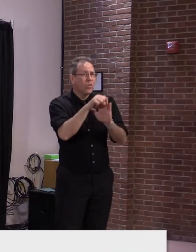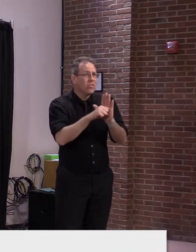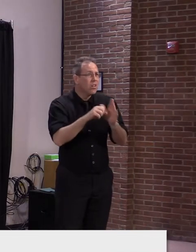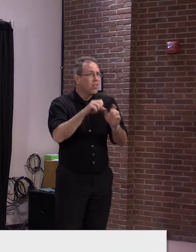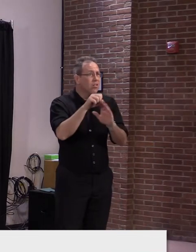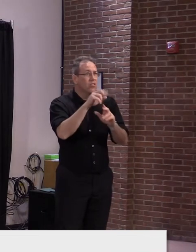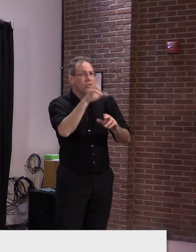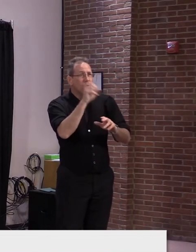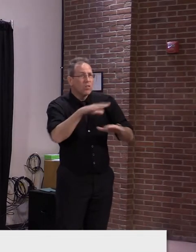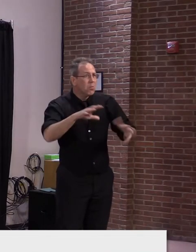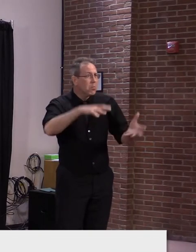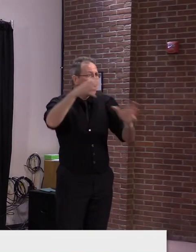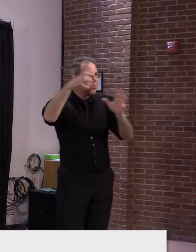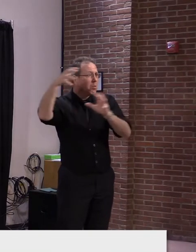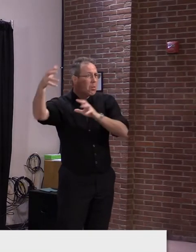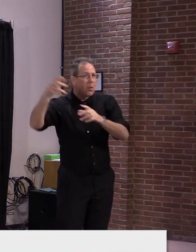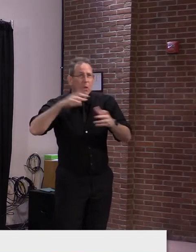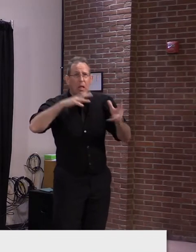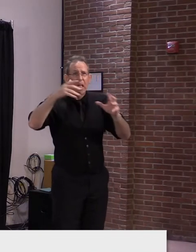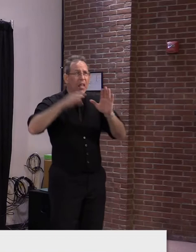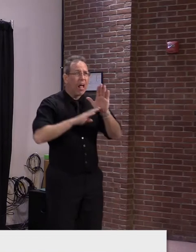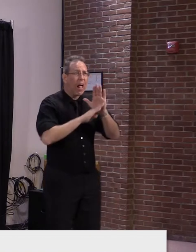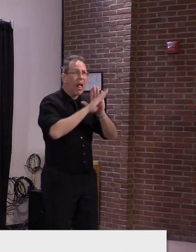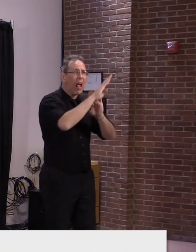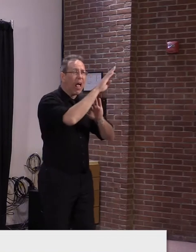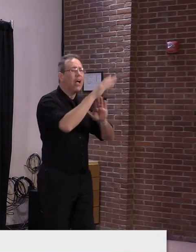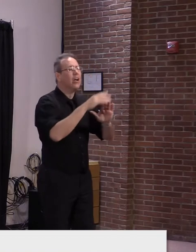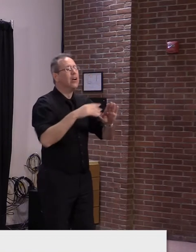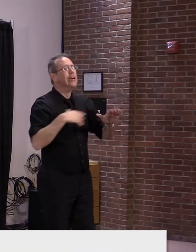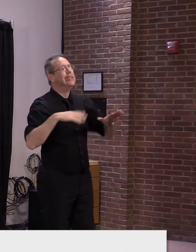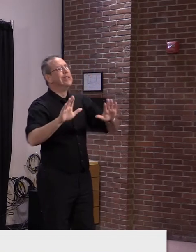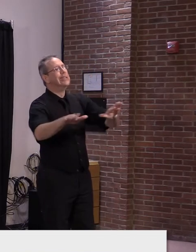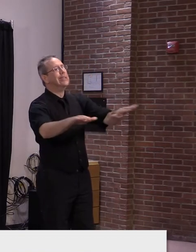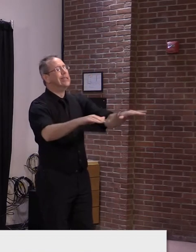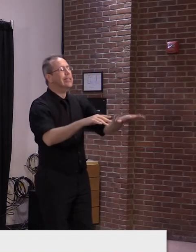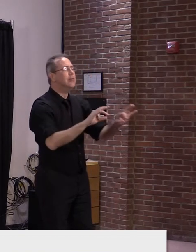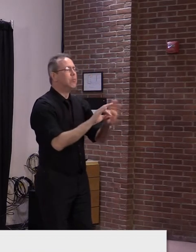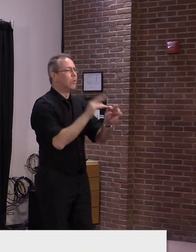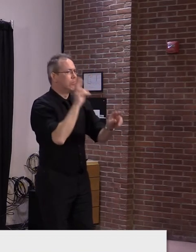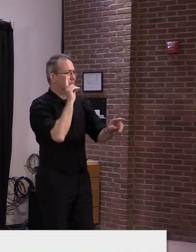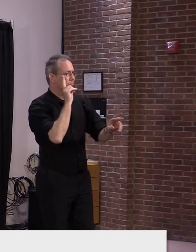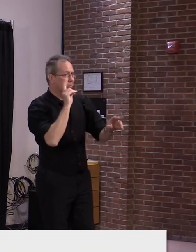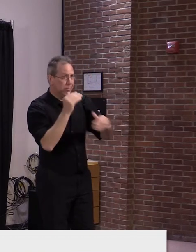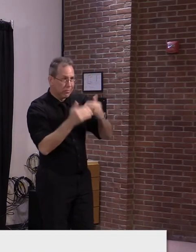when it comes, but we're nowhere near making that decision at this point.